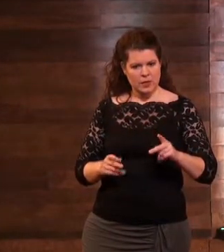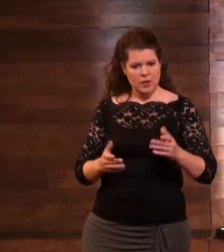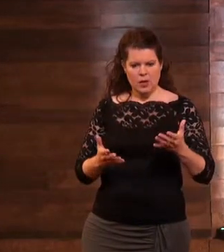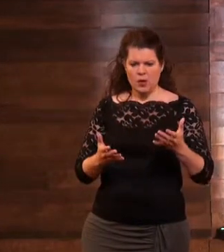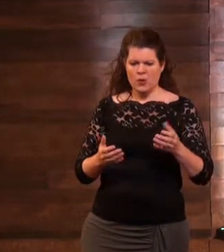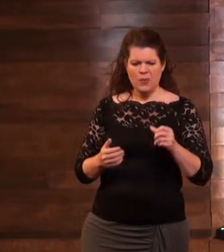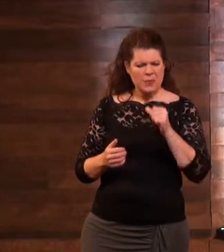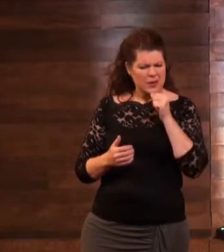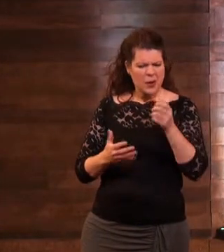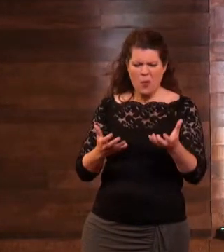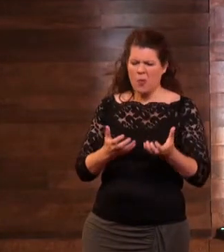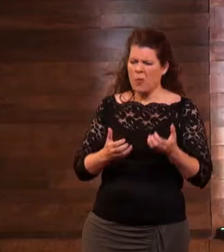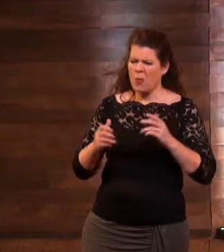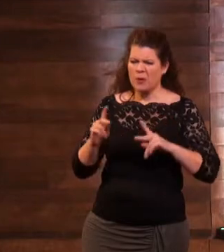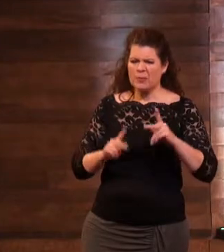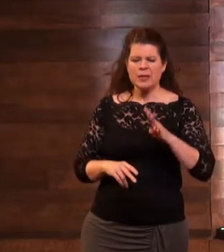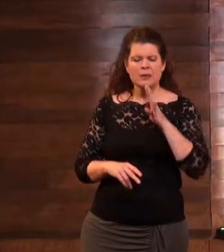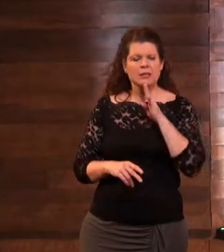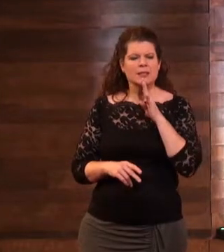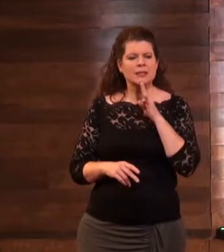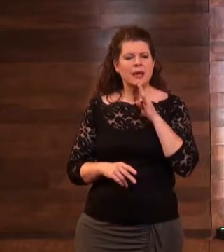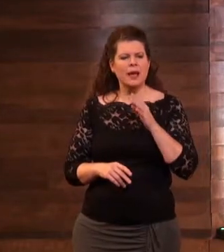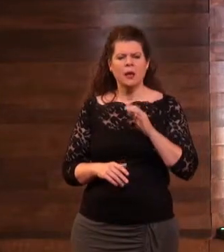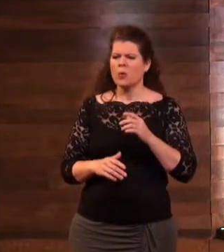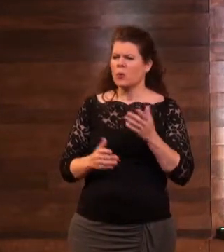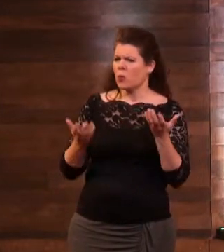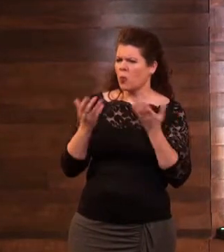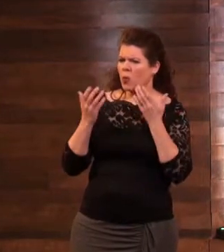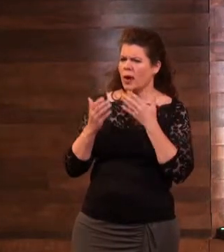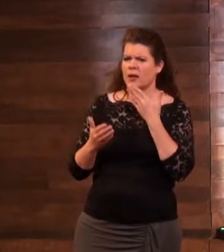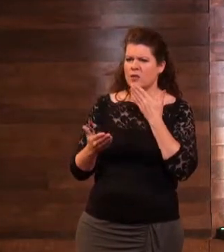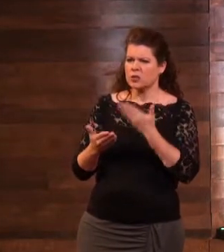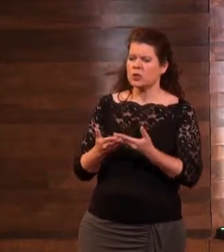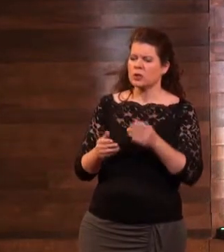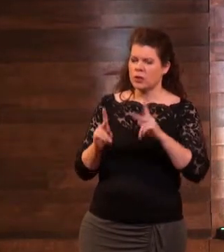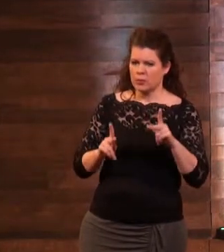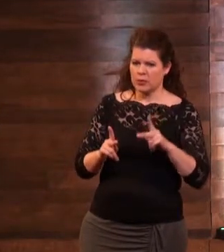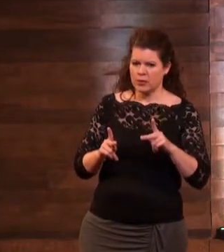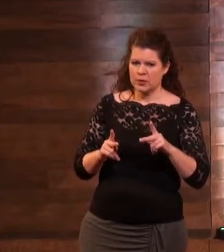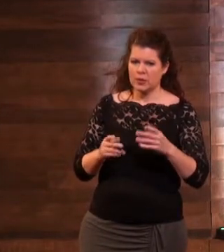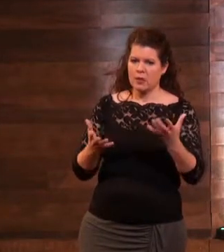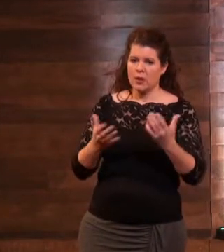want them to say, what a good God.